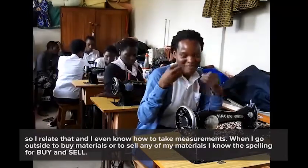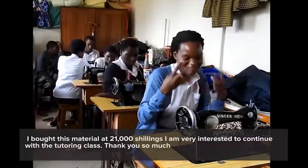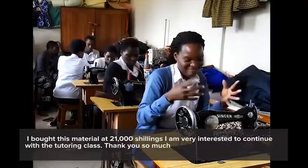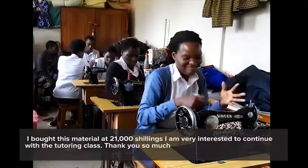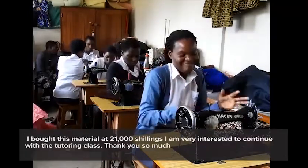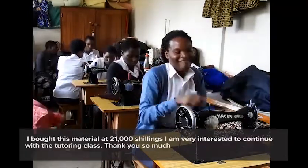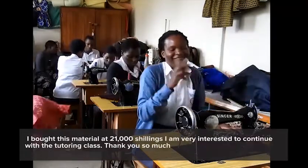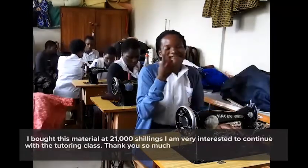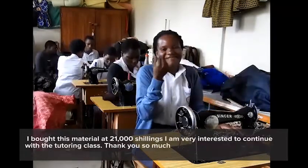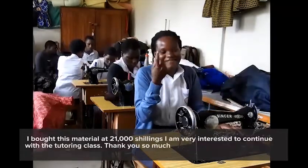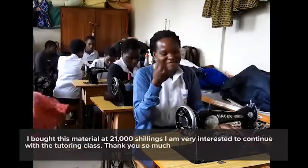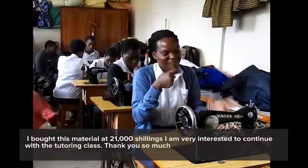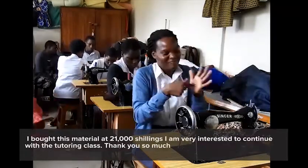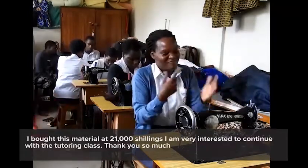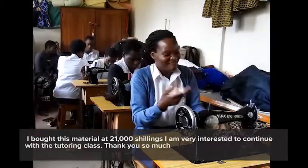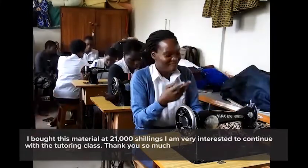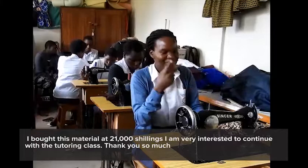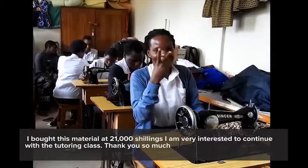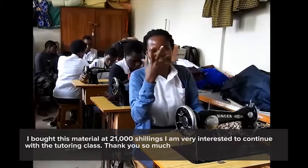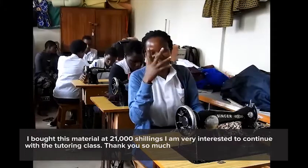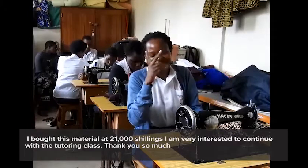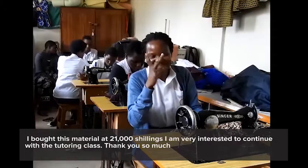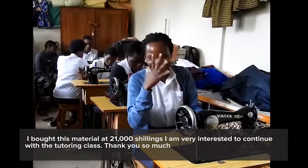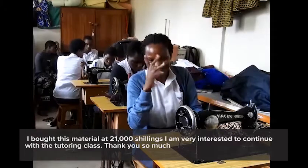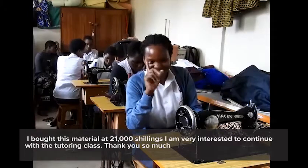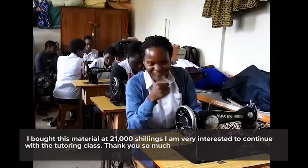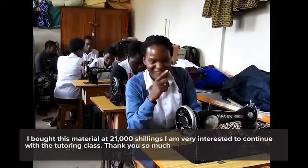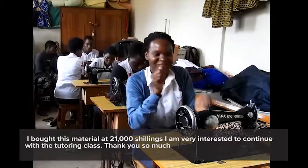bought this material at 21,000 shillings.